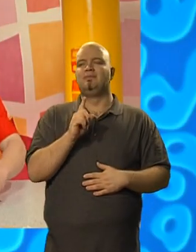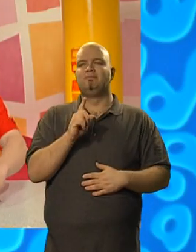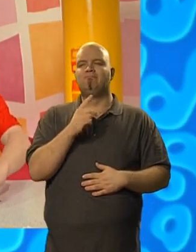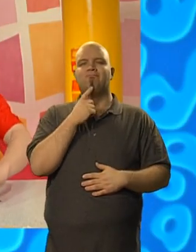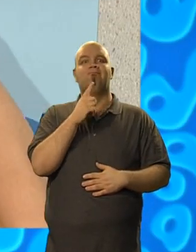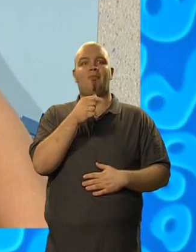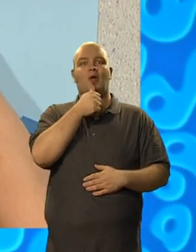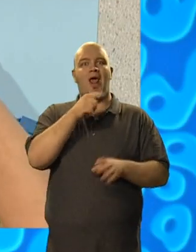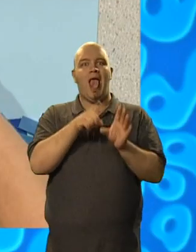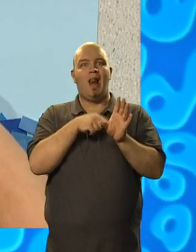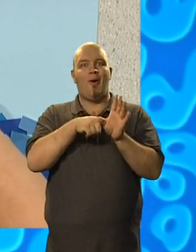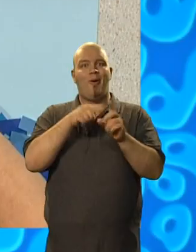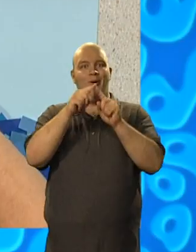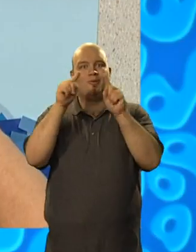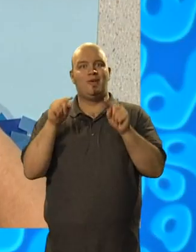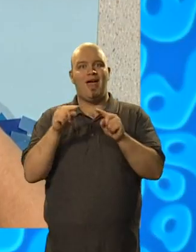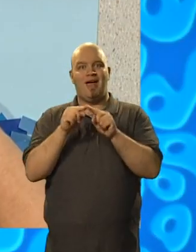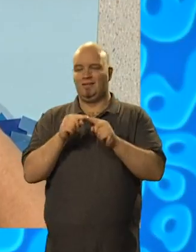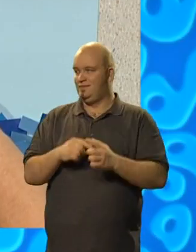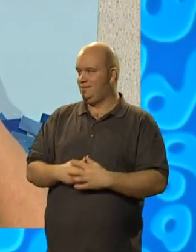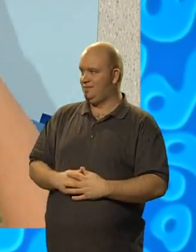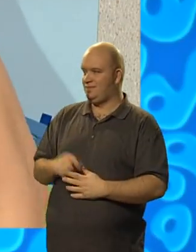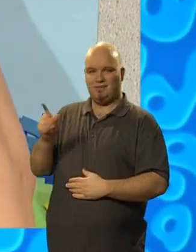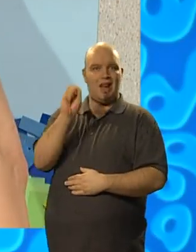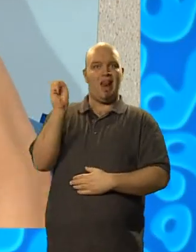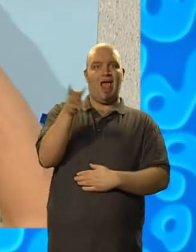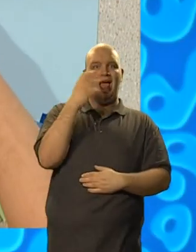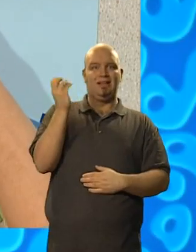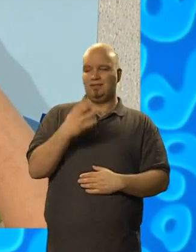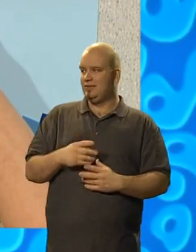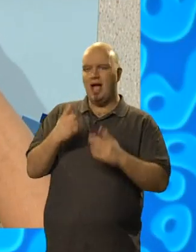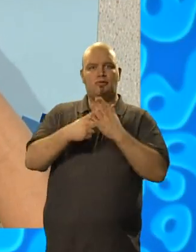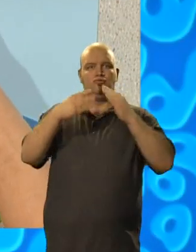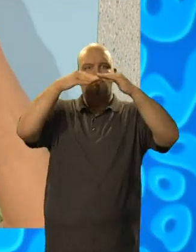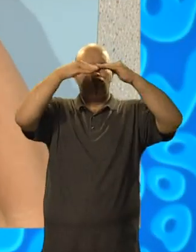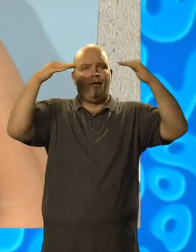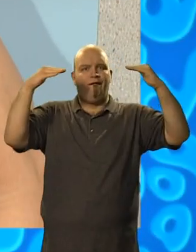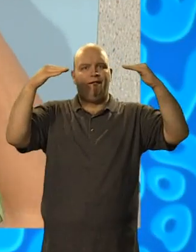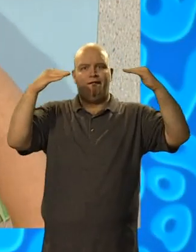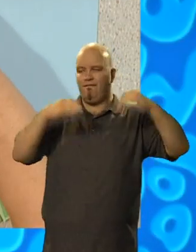yellow squares. That's for our little light. Let's put a roof on it.